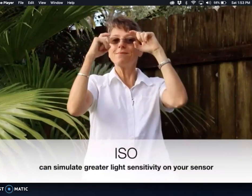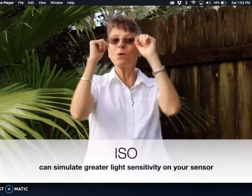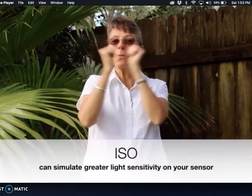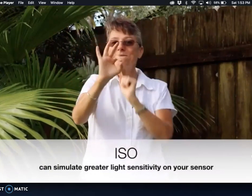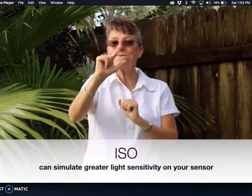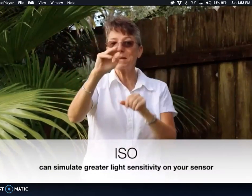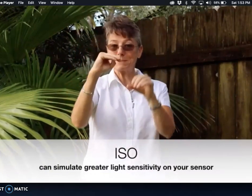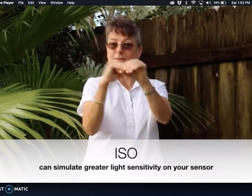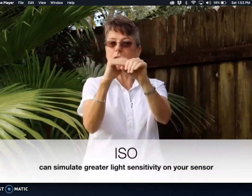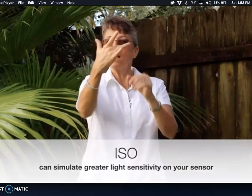remember